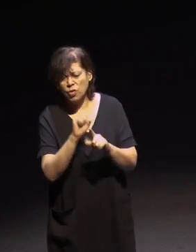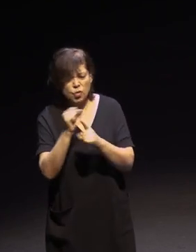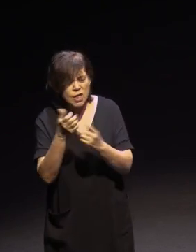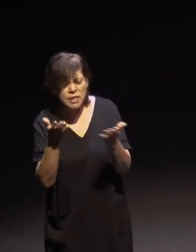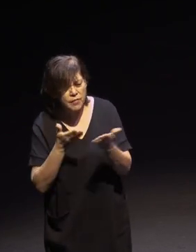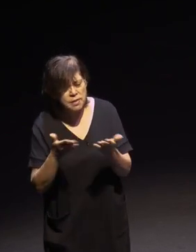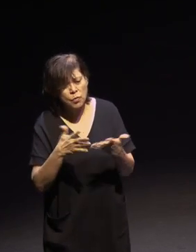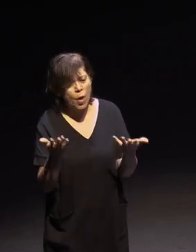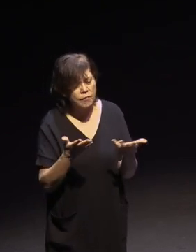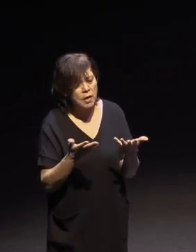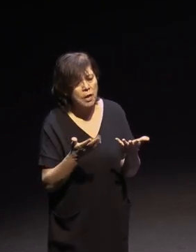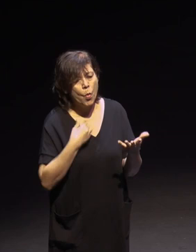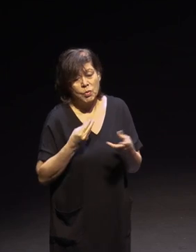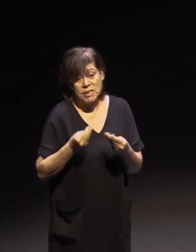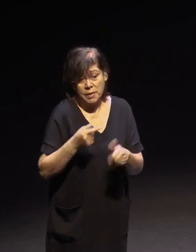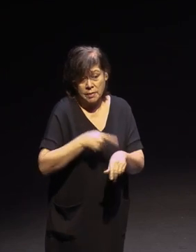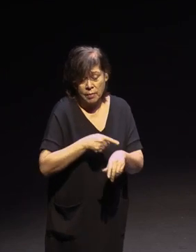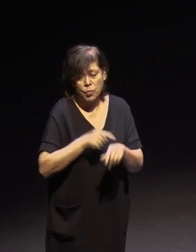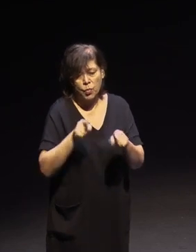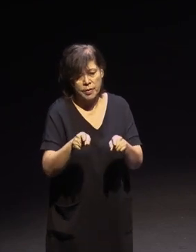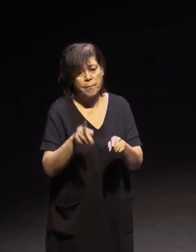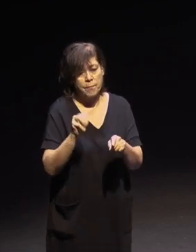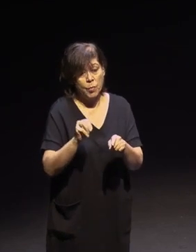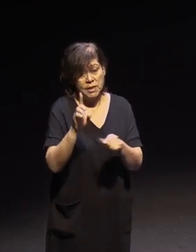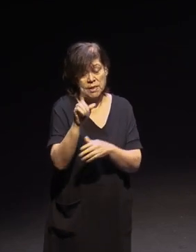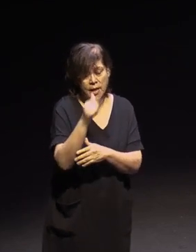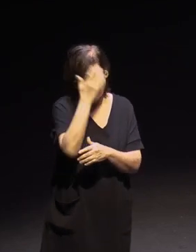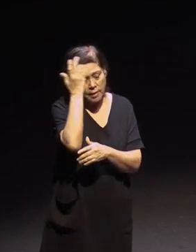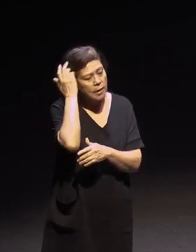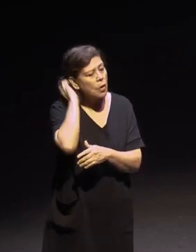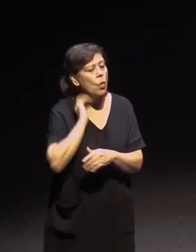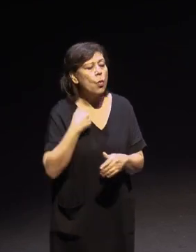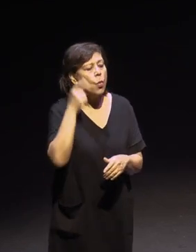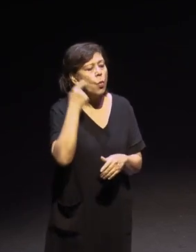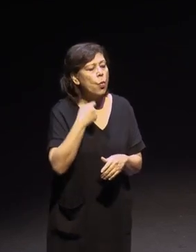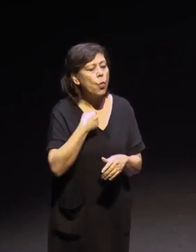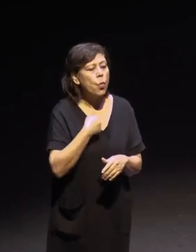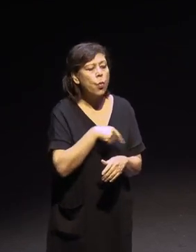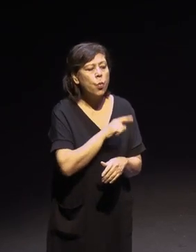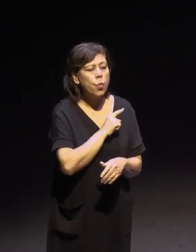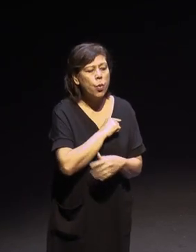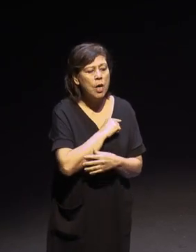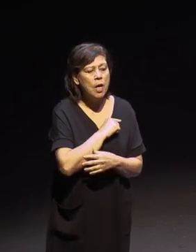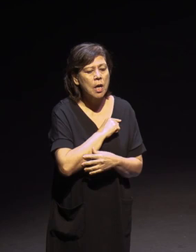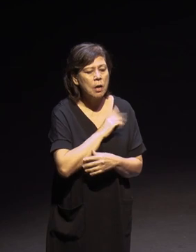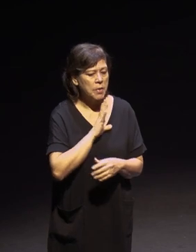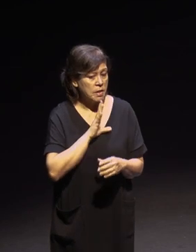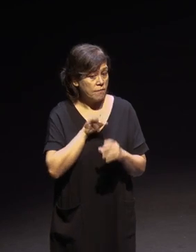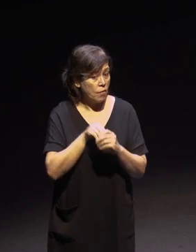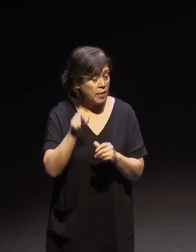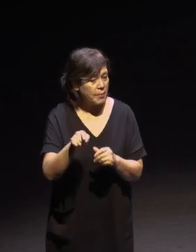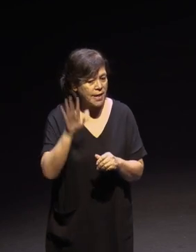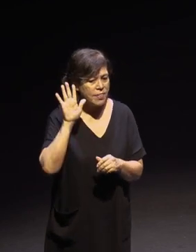service practitioners, when we are going into the space with them, we inhabit the world on their own terms. We inhabit the world together